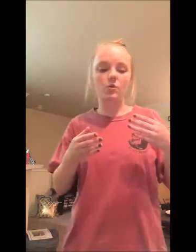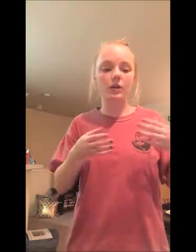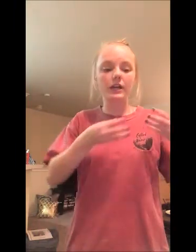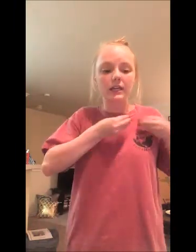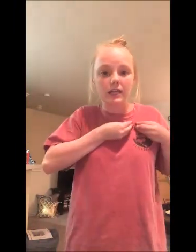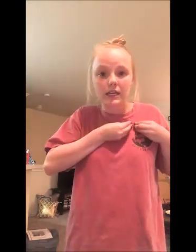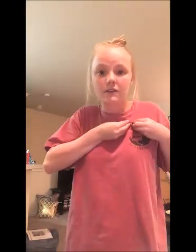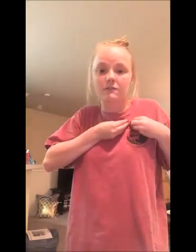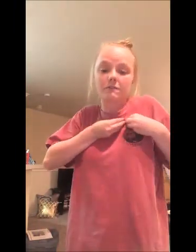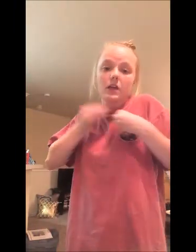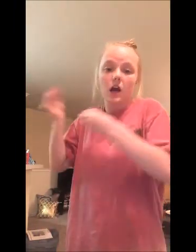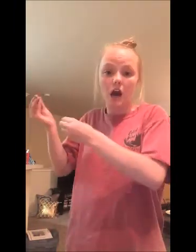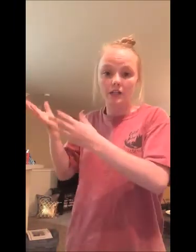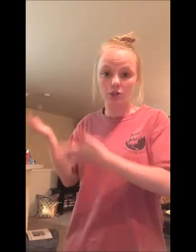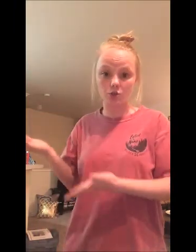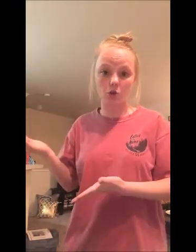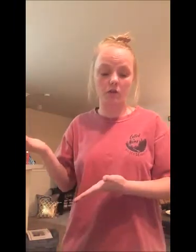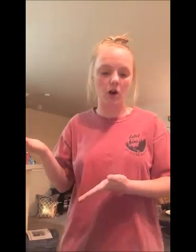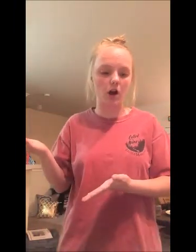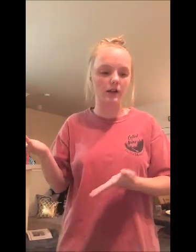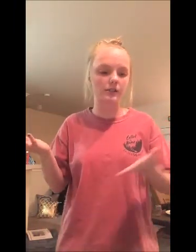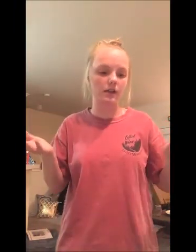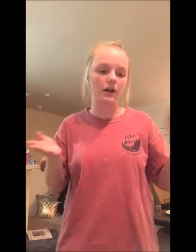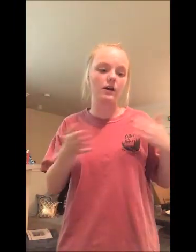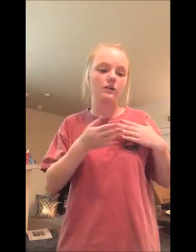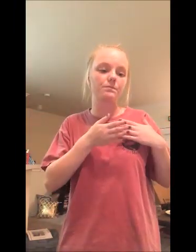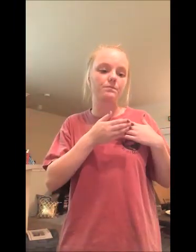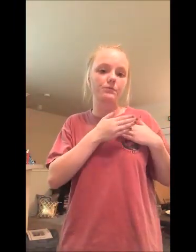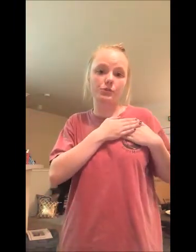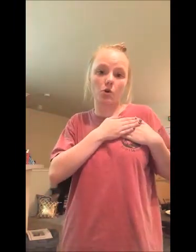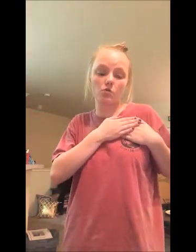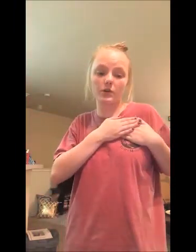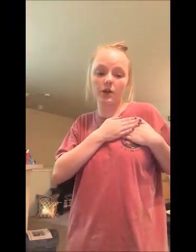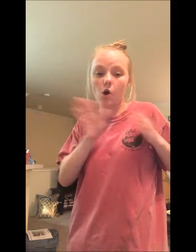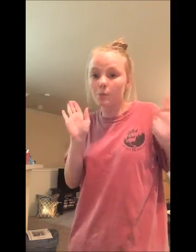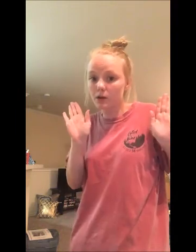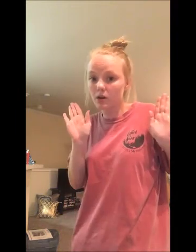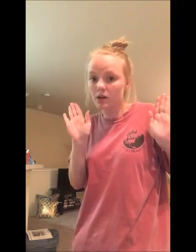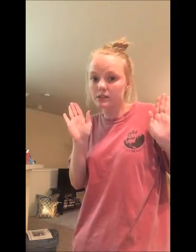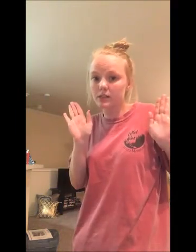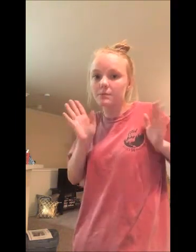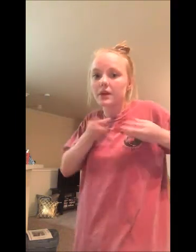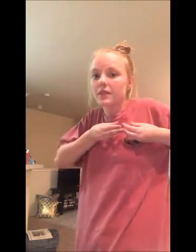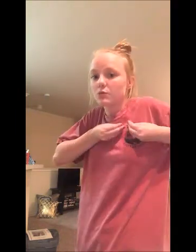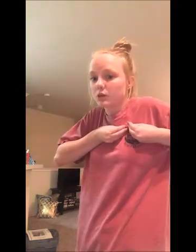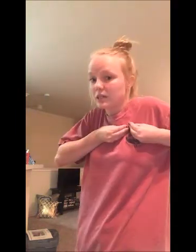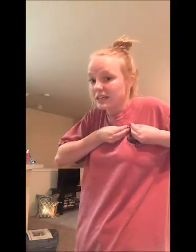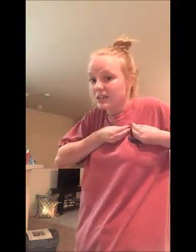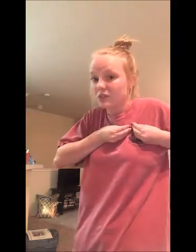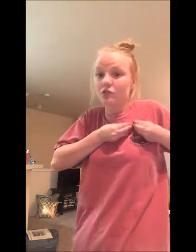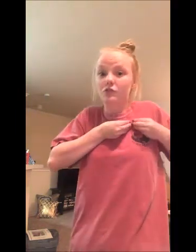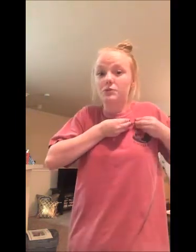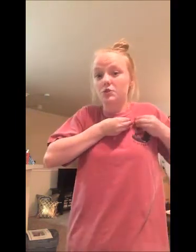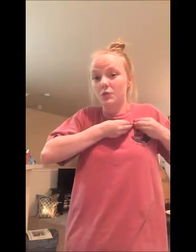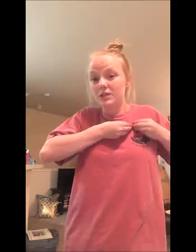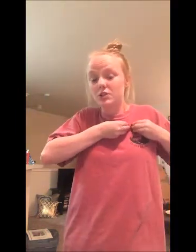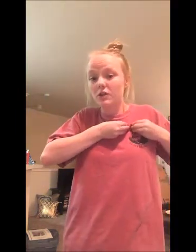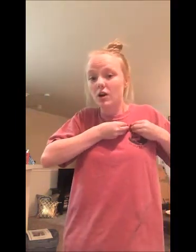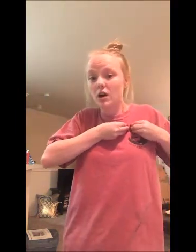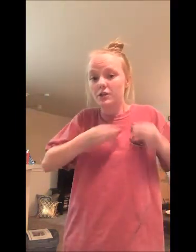we're going to give God control of our hearts. So we open our hearts up and then we give from the direction of our heart. You